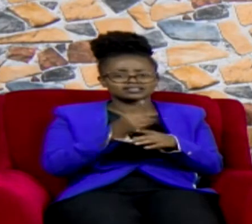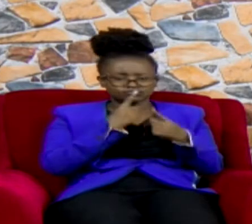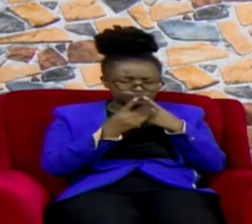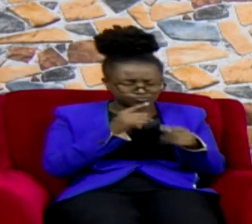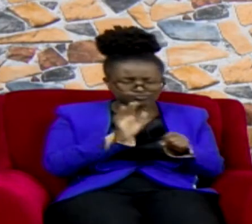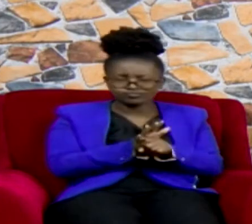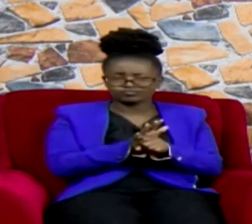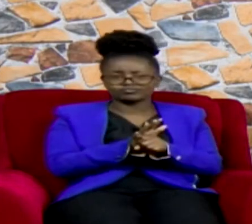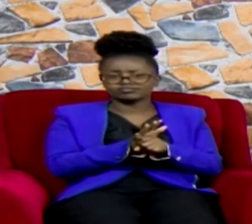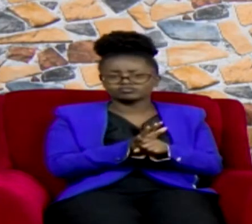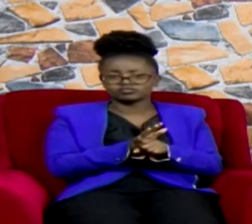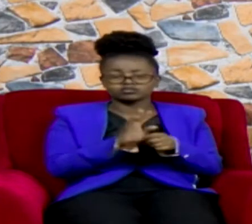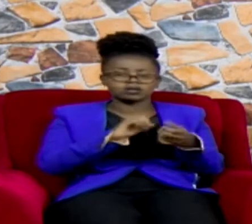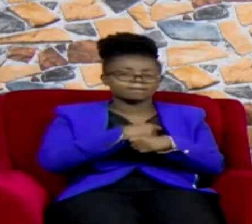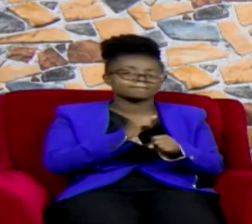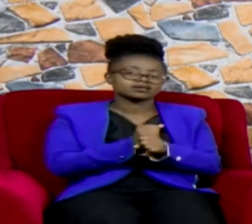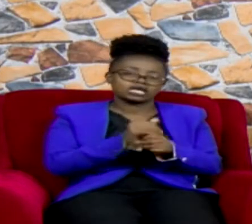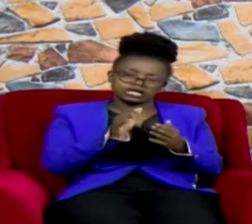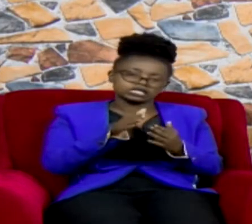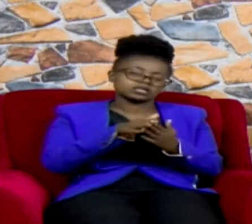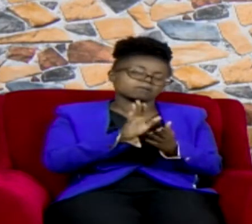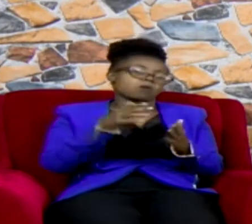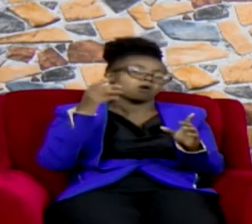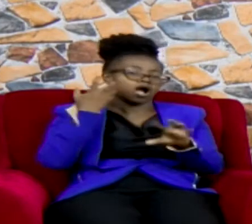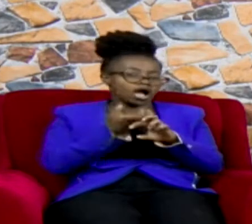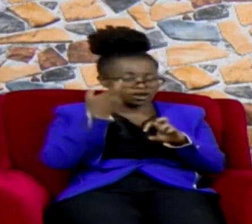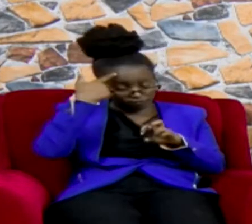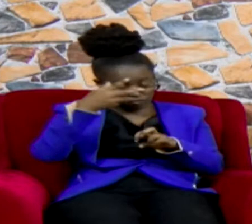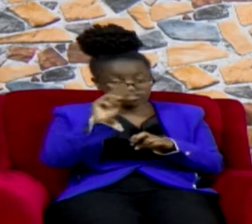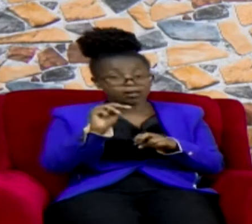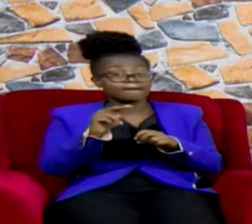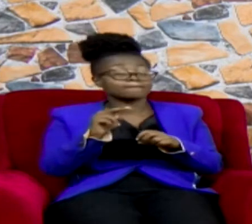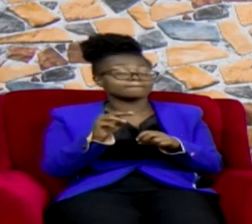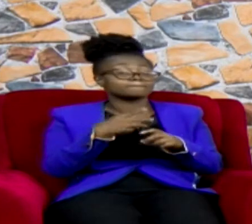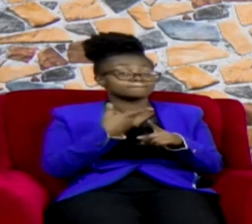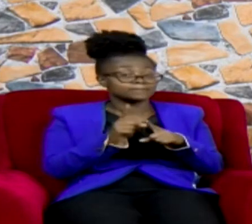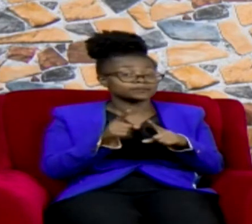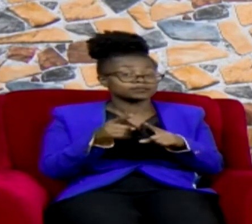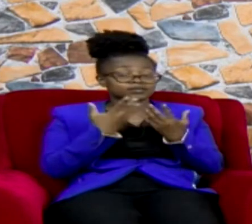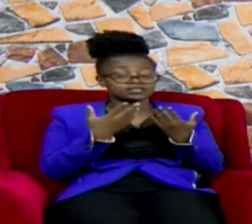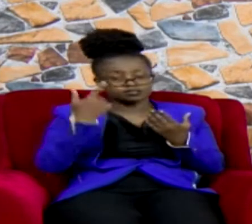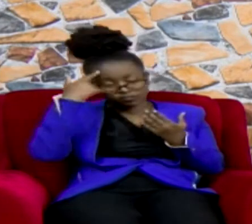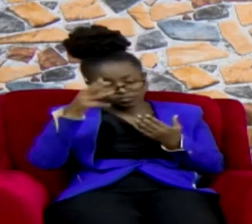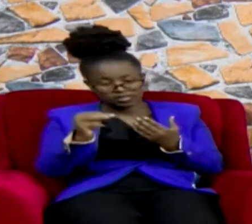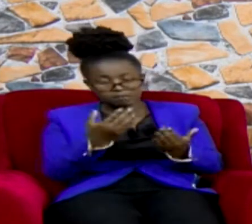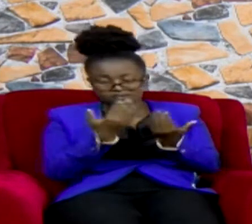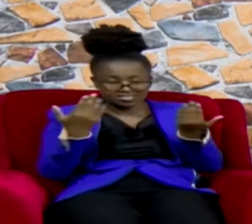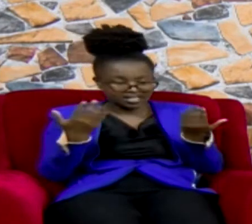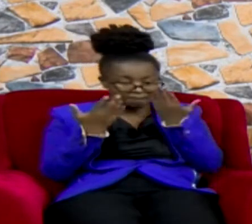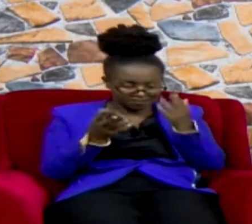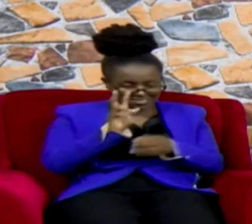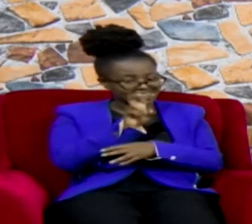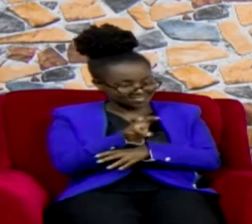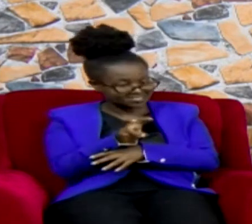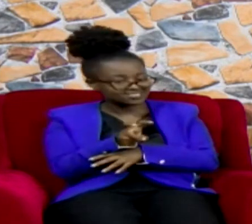it, we also make it more difficult. Okay. But if we bring things to them, toys, something they can be